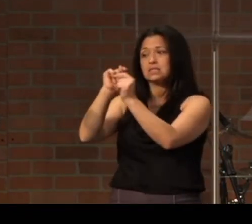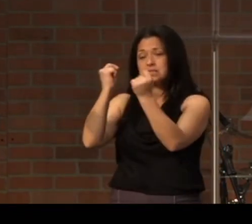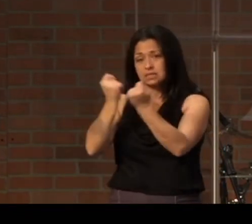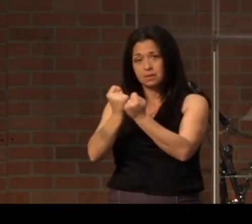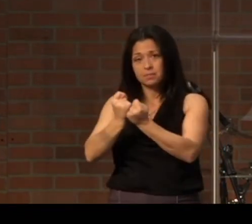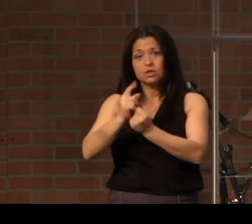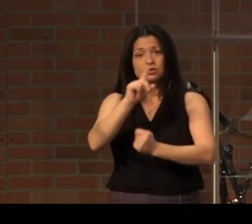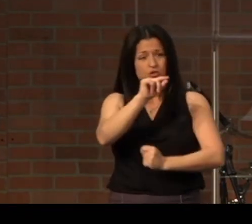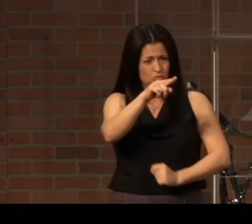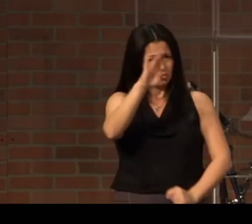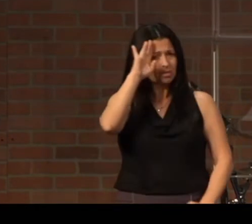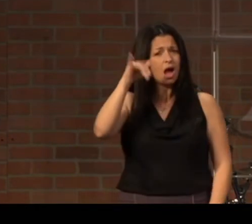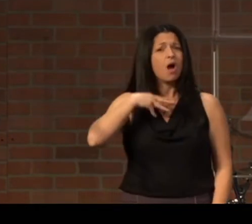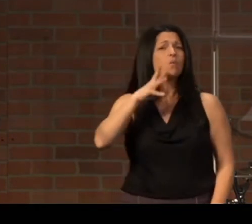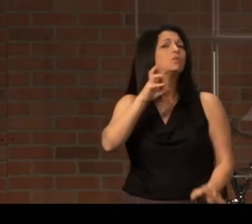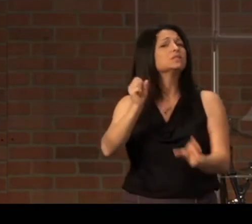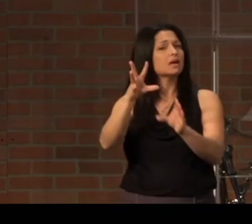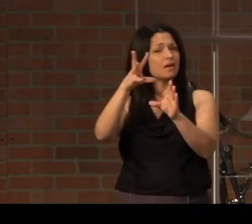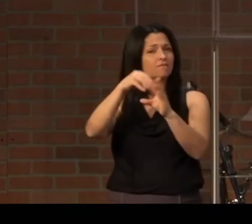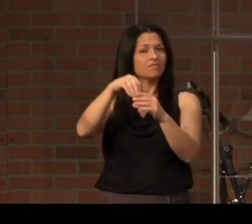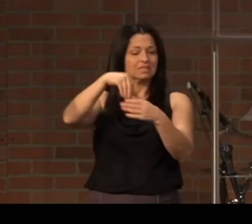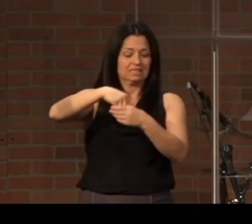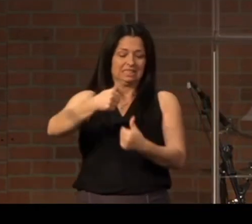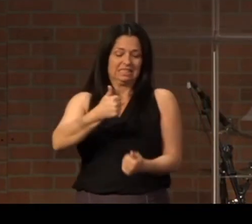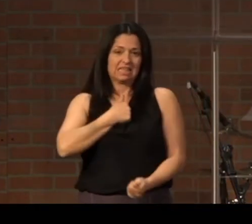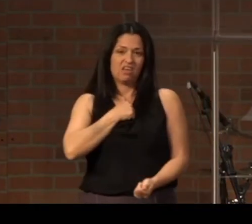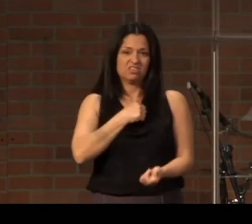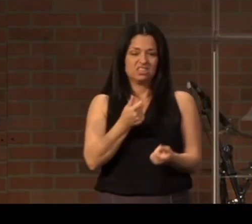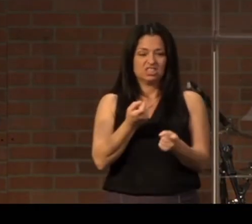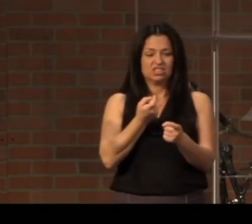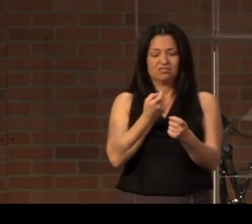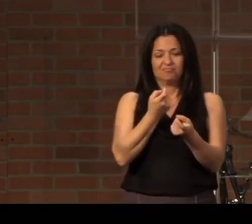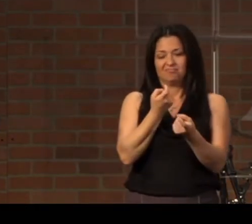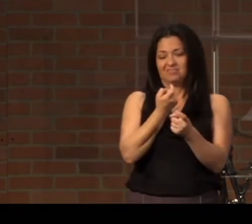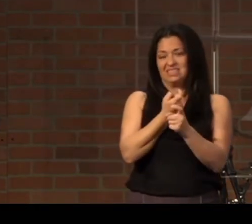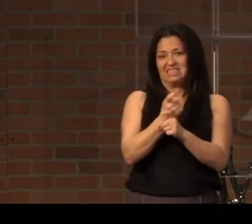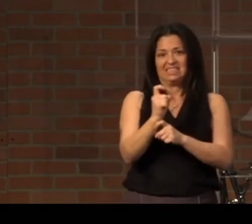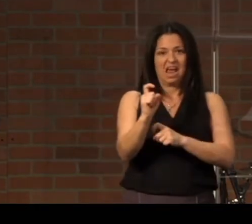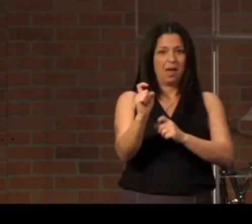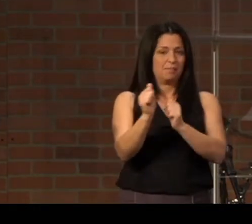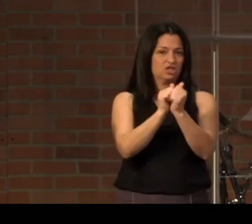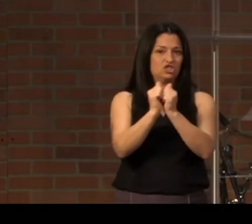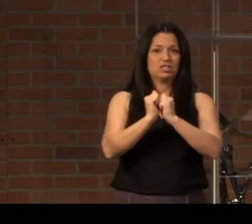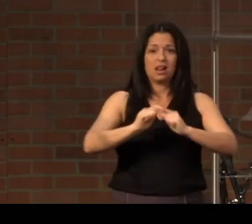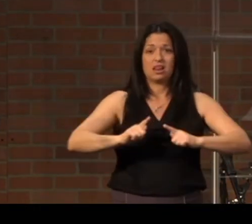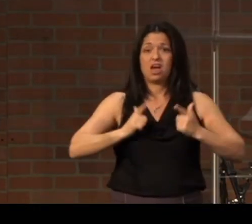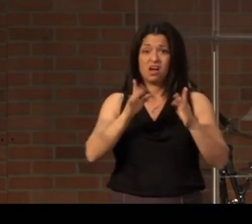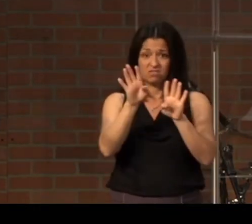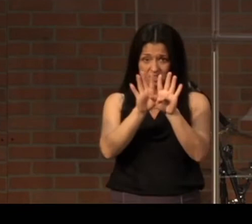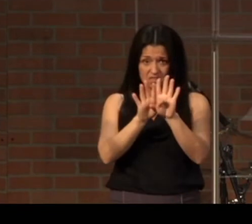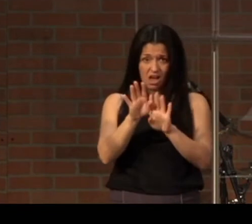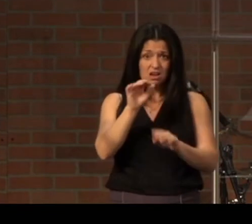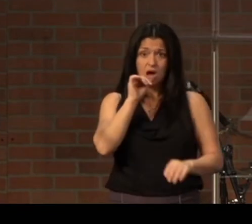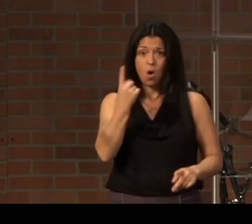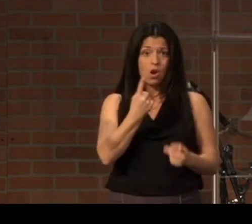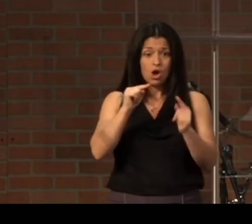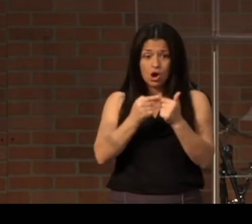Do you know I was involved in a self-destructive lifestyle, not only for me, but hurting the people around me?